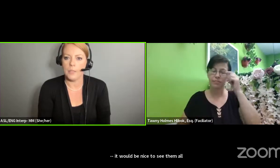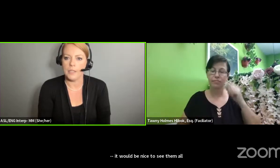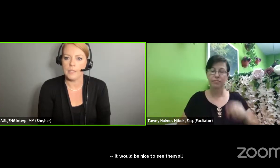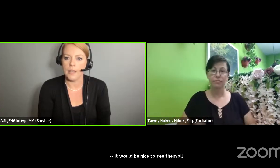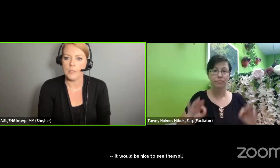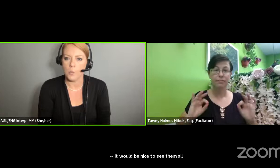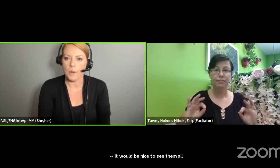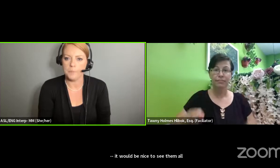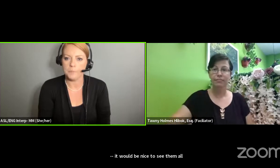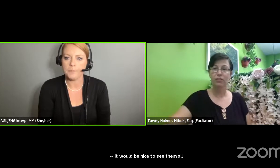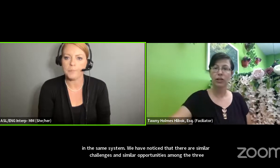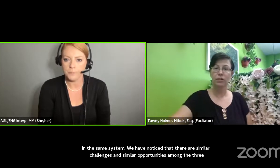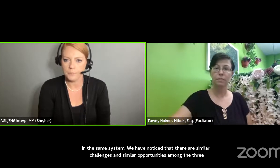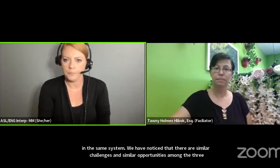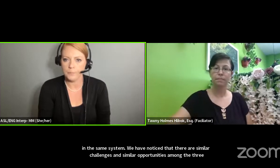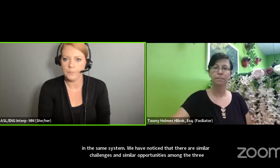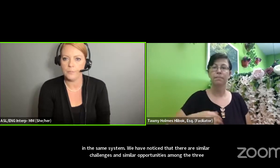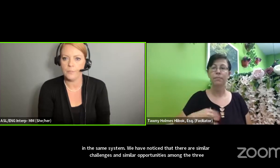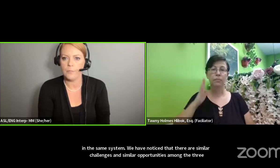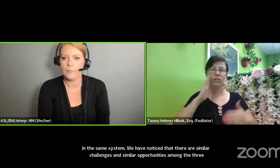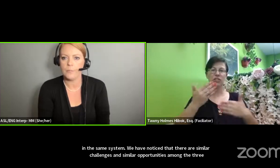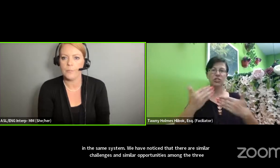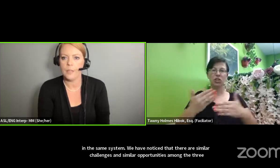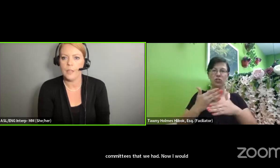the other committees as well.